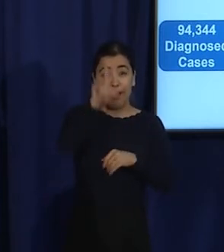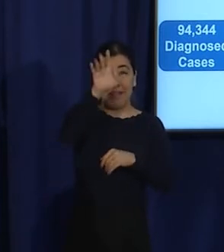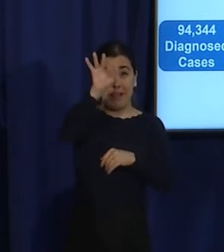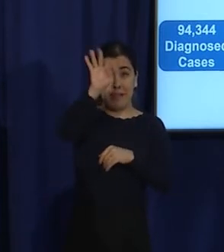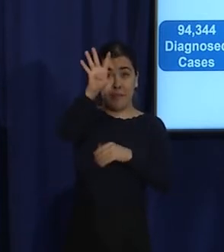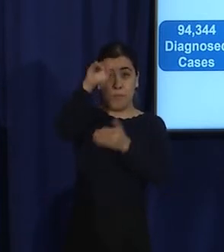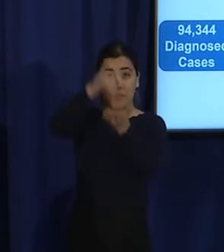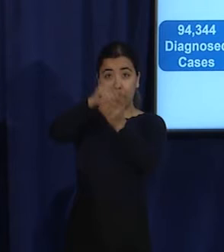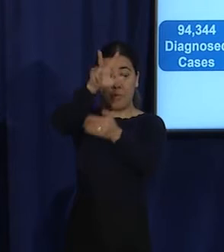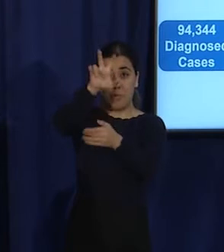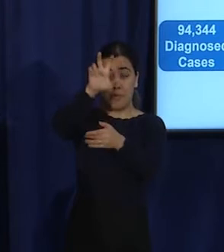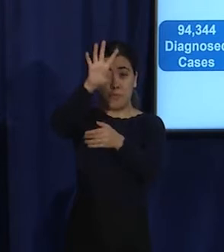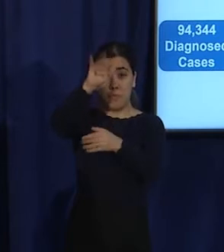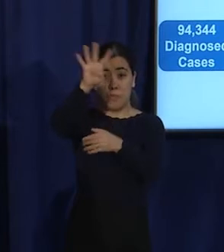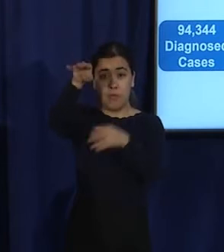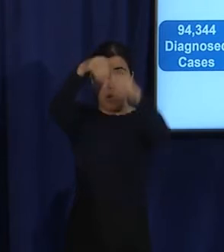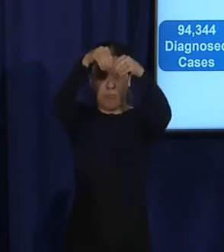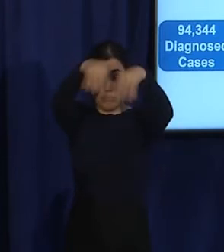folks,